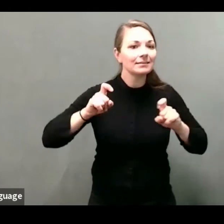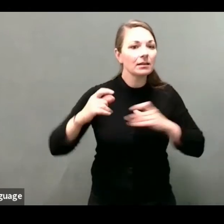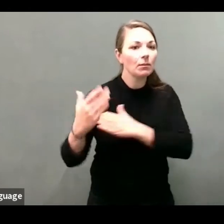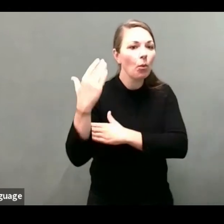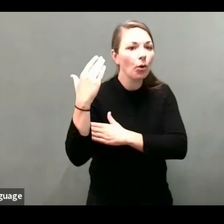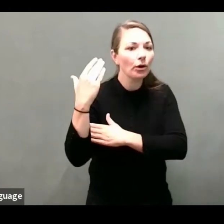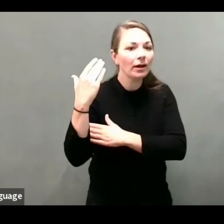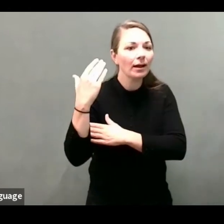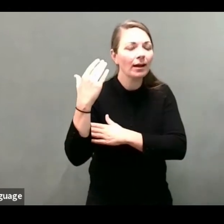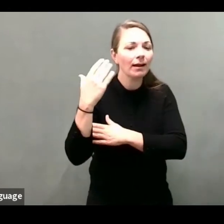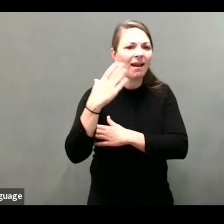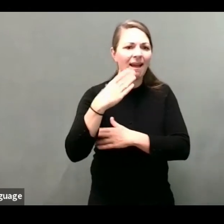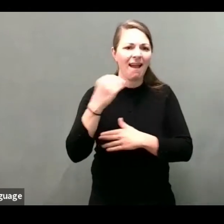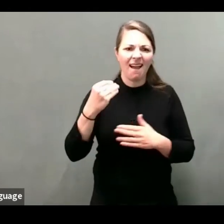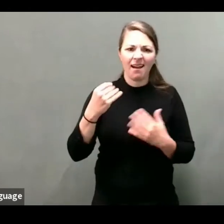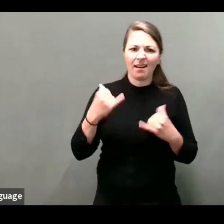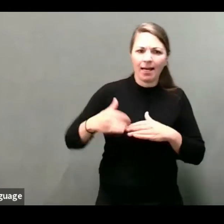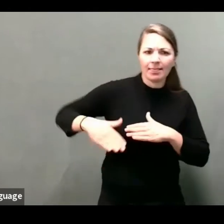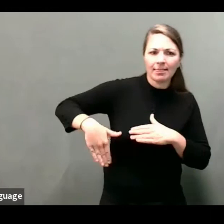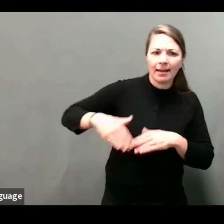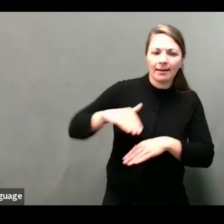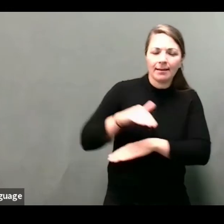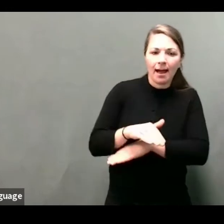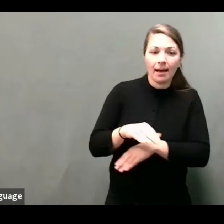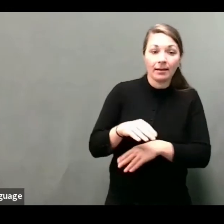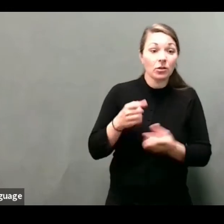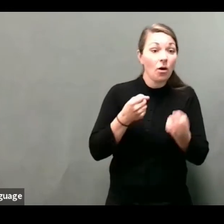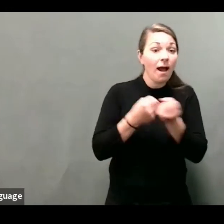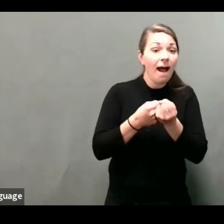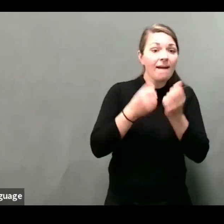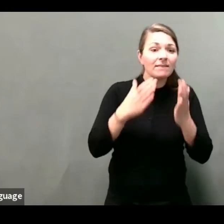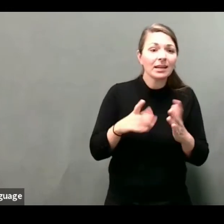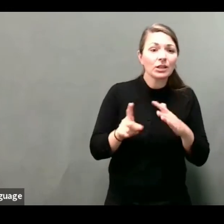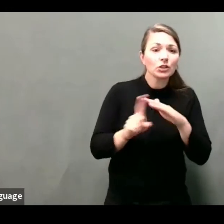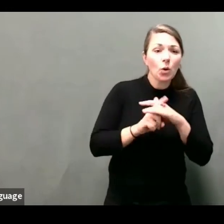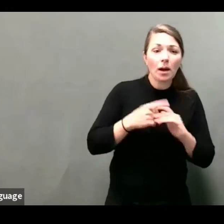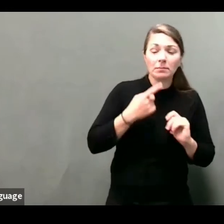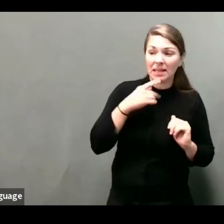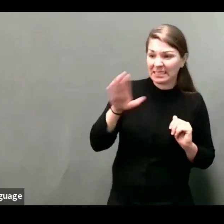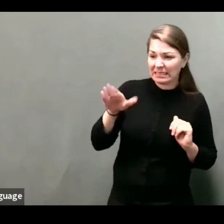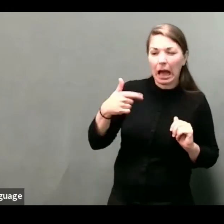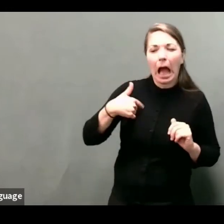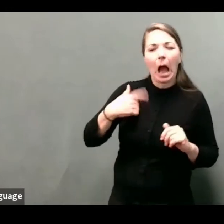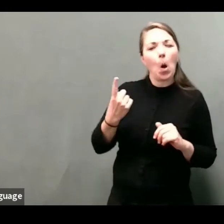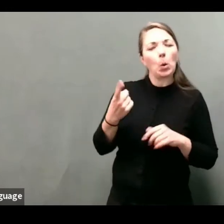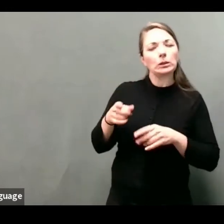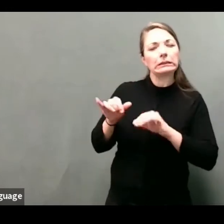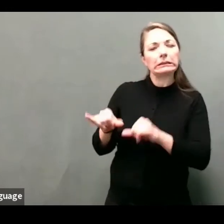was late at night. And so the advocate showed up and immediately told the patient that they couldn't stay very long. That